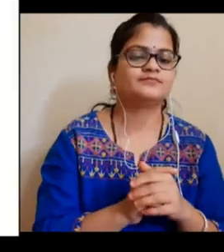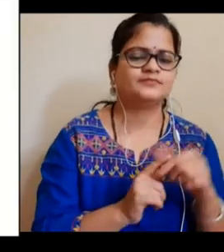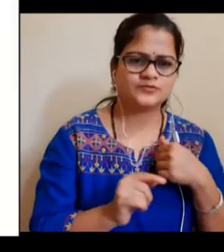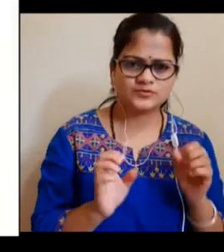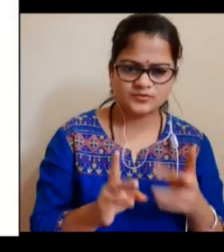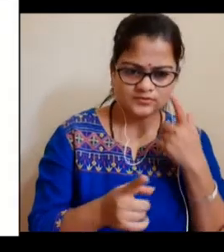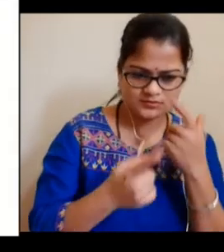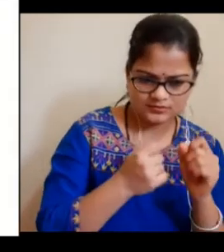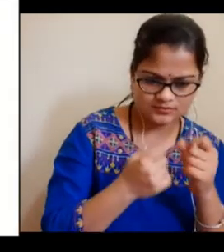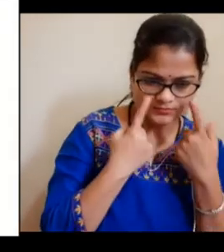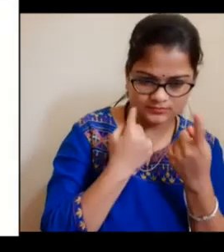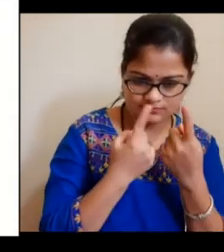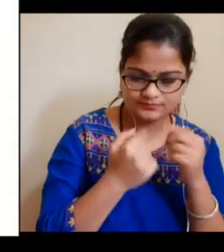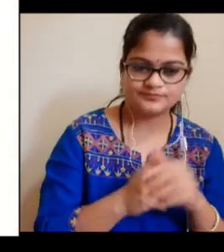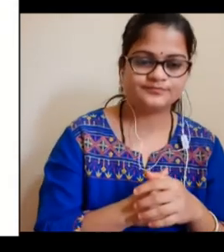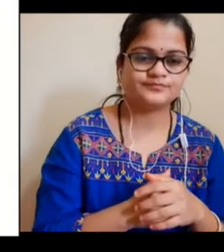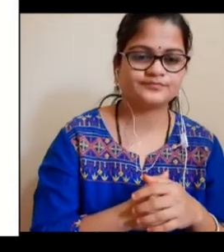if it's working.